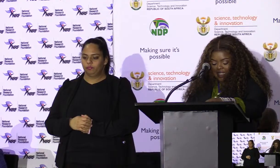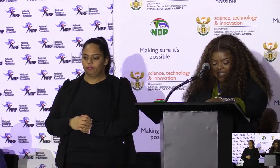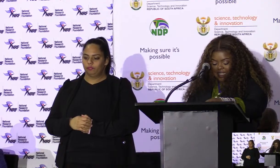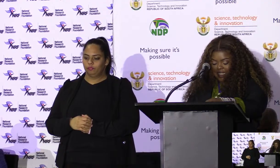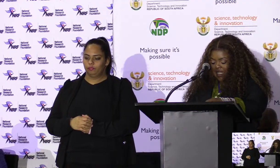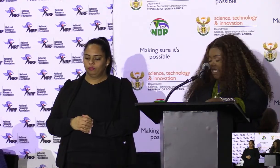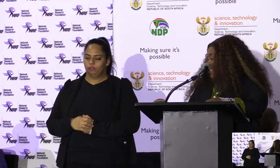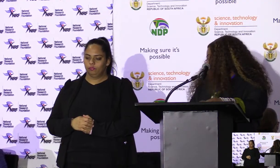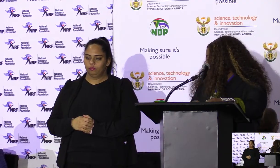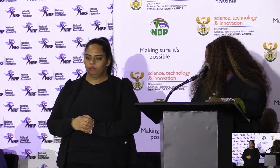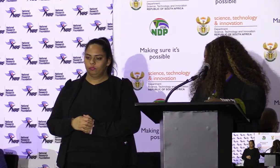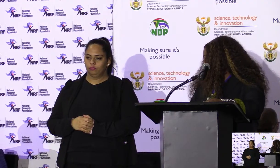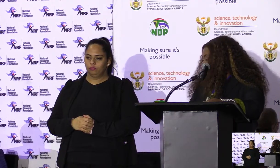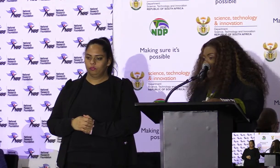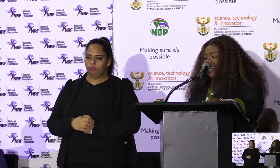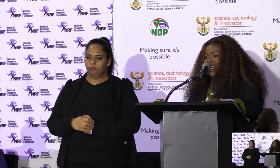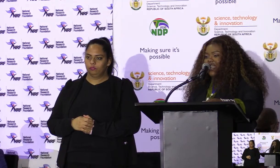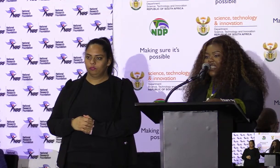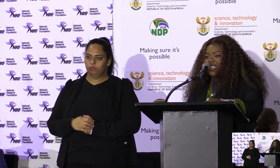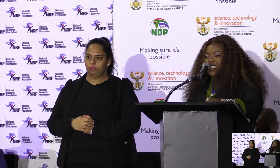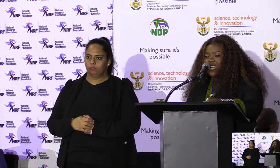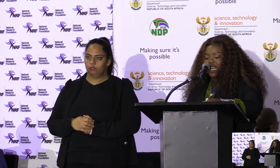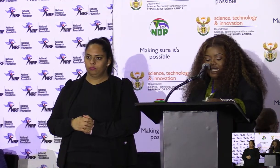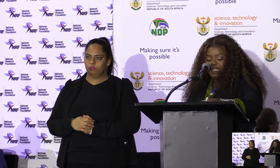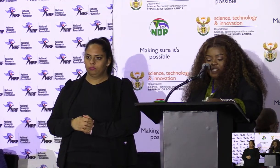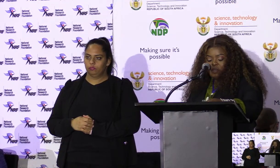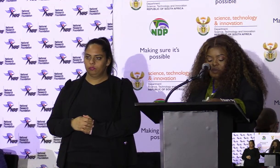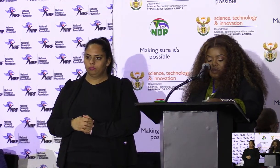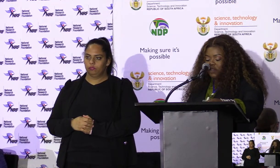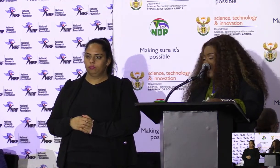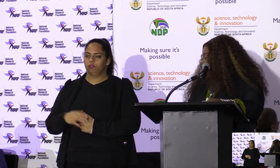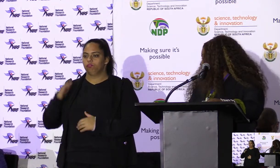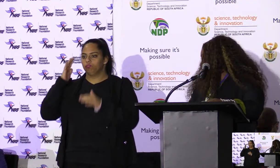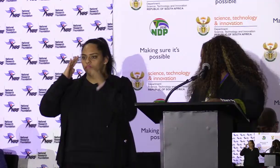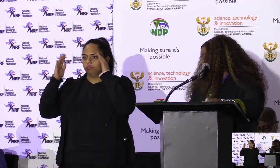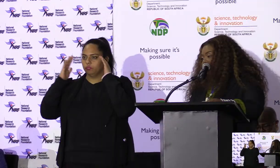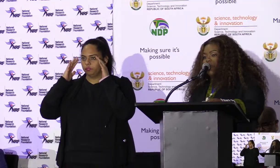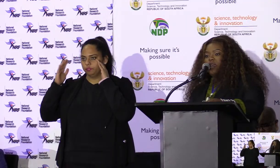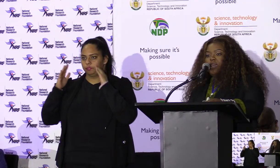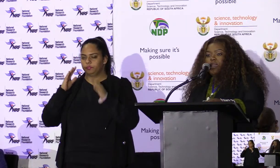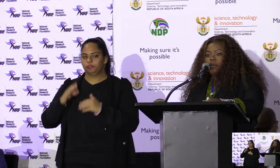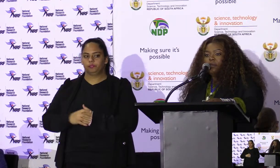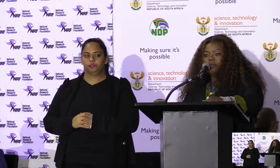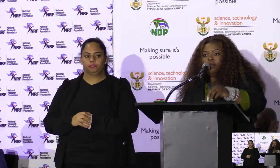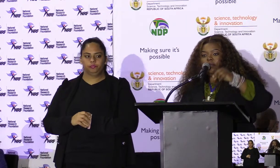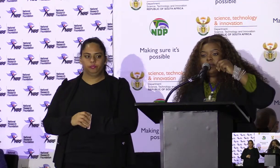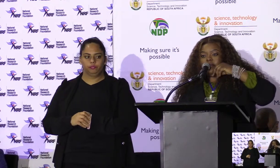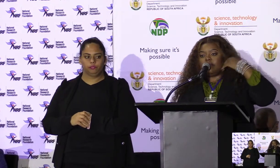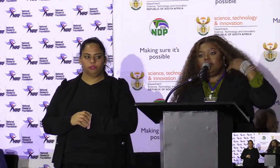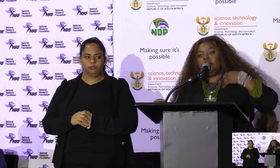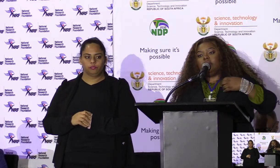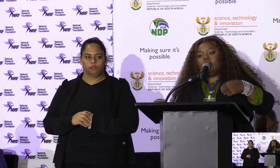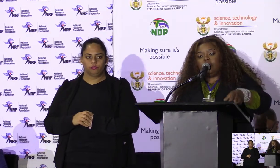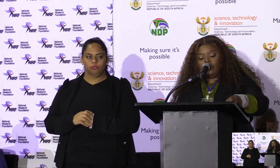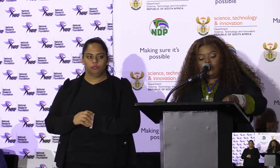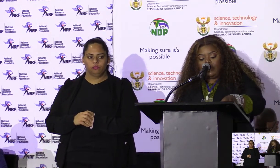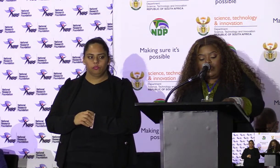Yes. So greetings to the